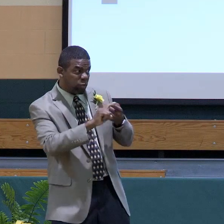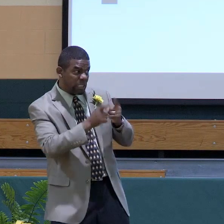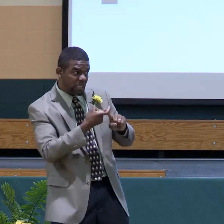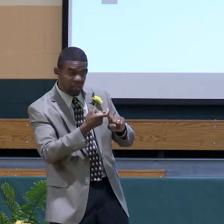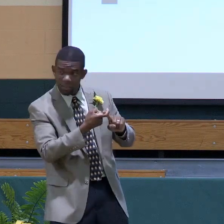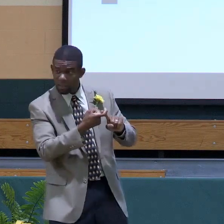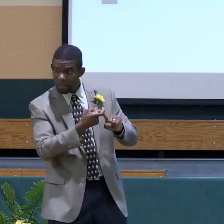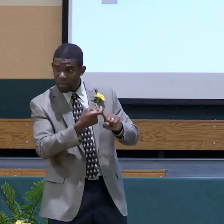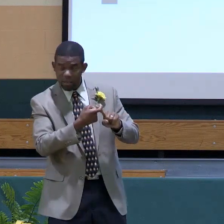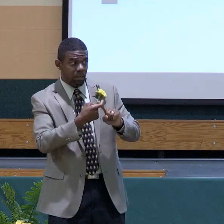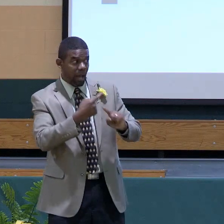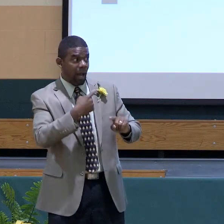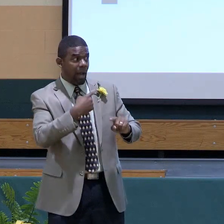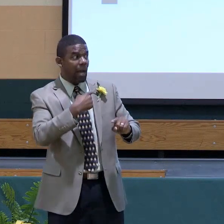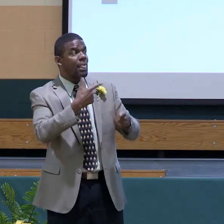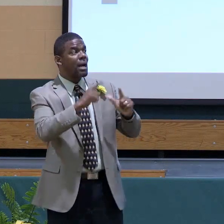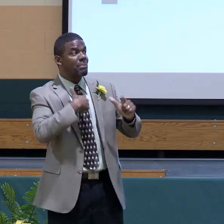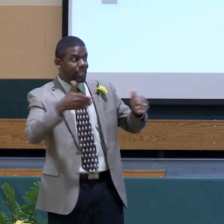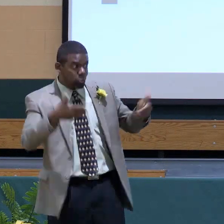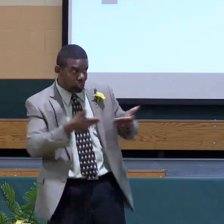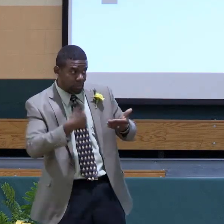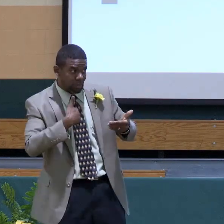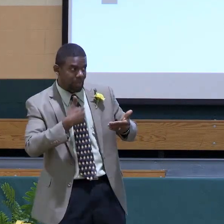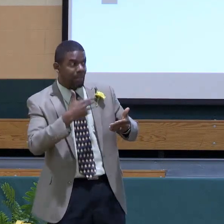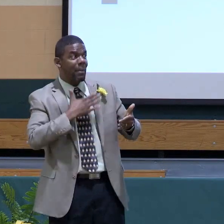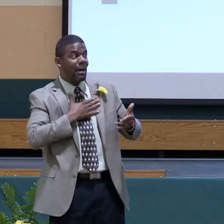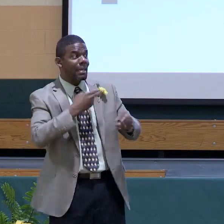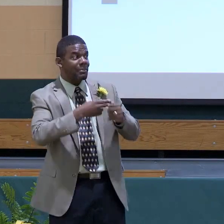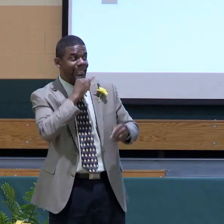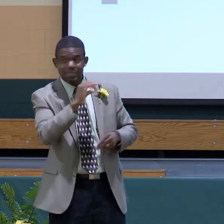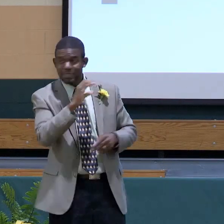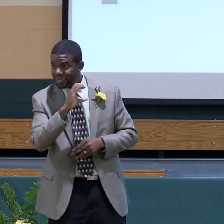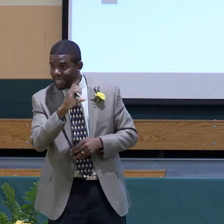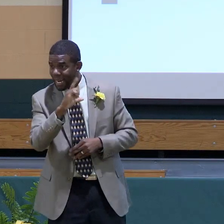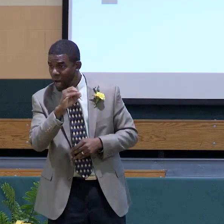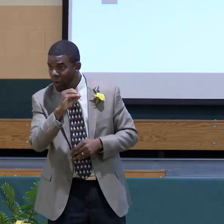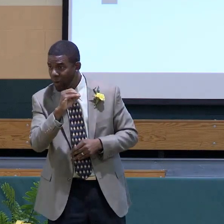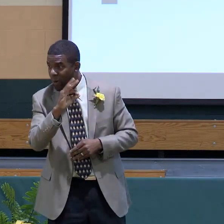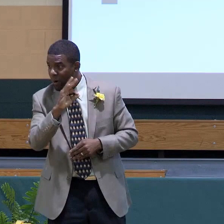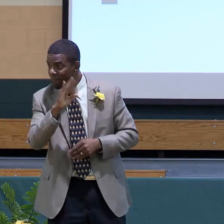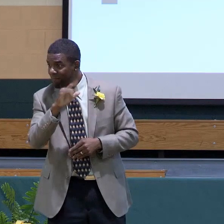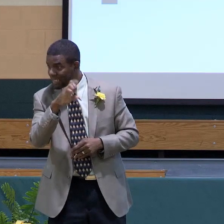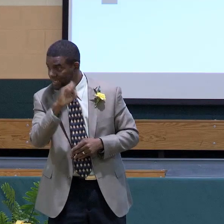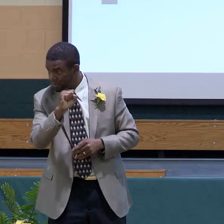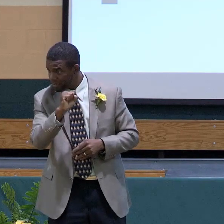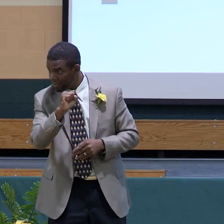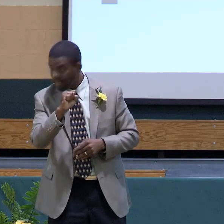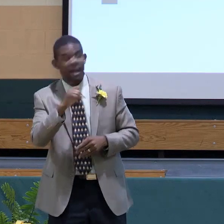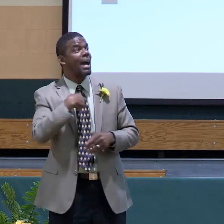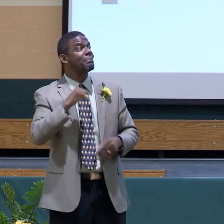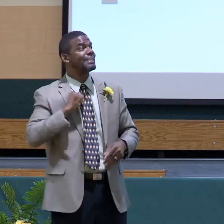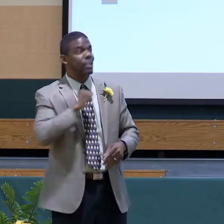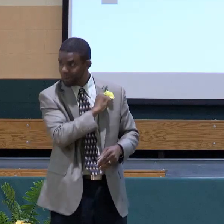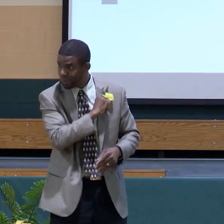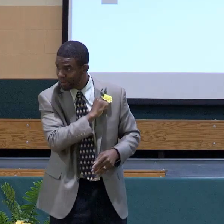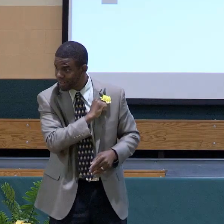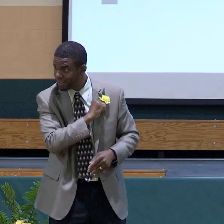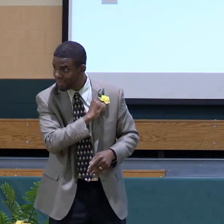"Tell you what, I'm your friend. Let me introduce myself. My name's Cleo Fields. I'm a